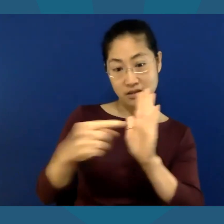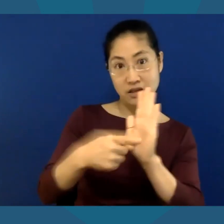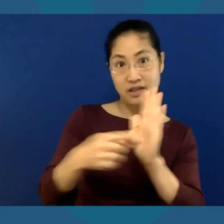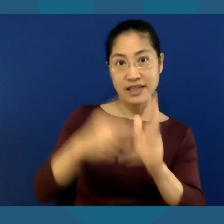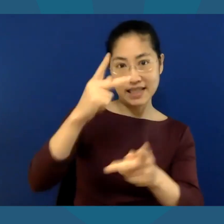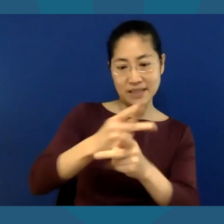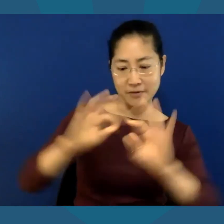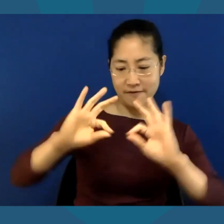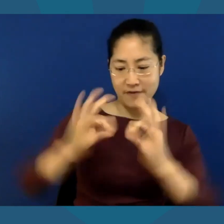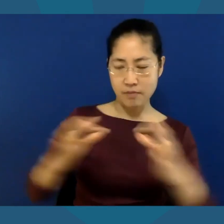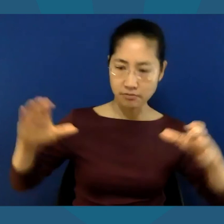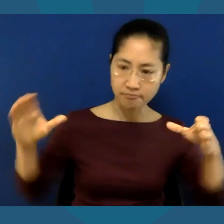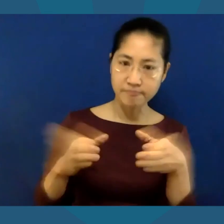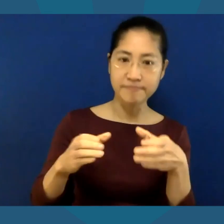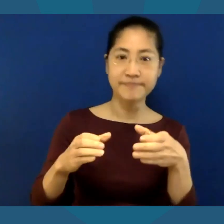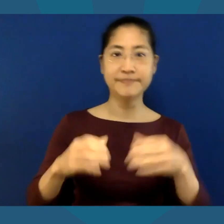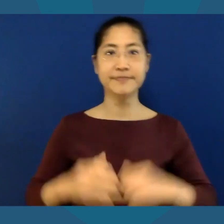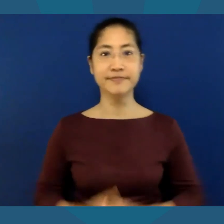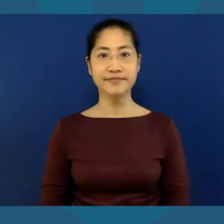keep families safe and together.